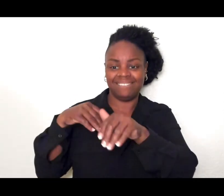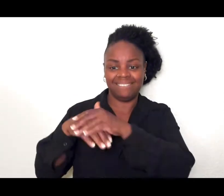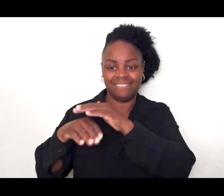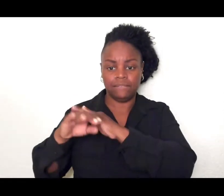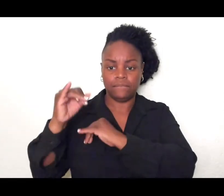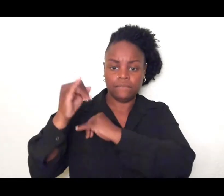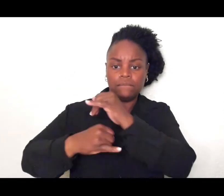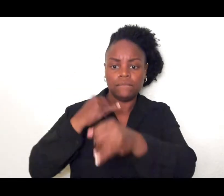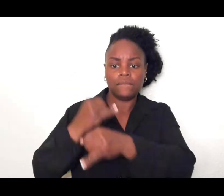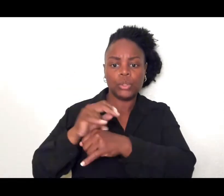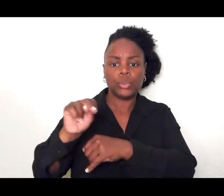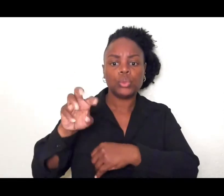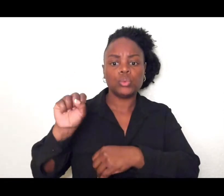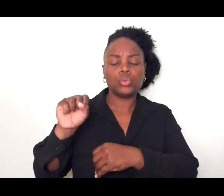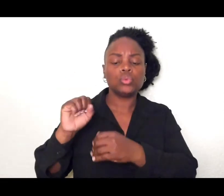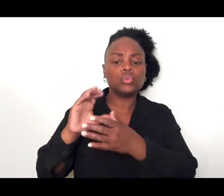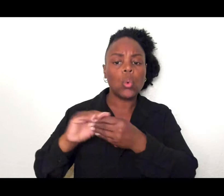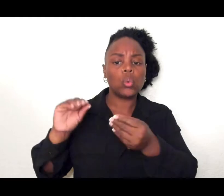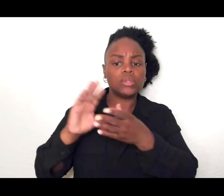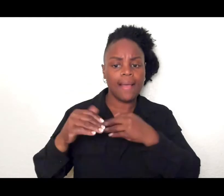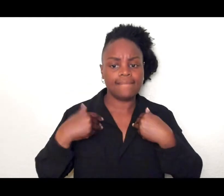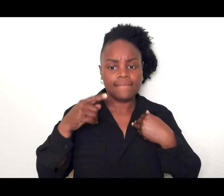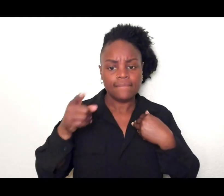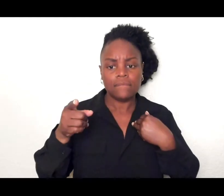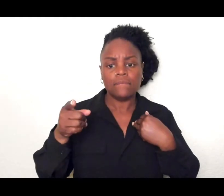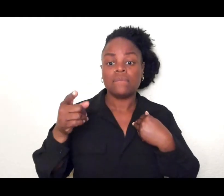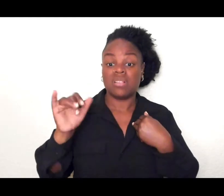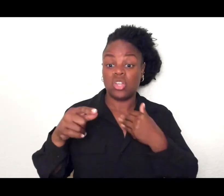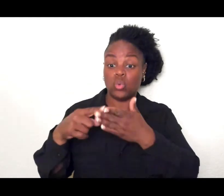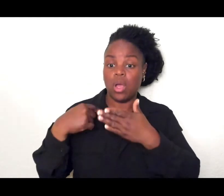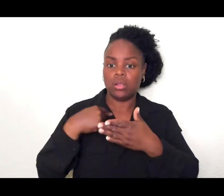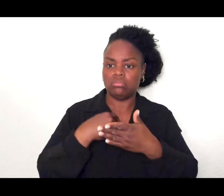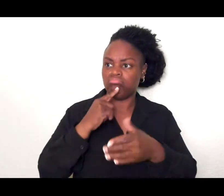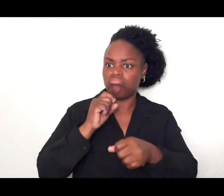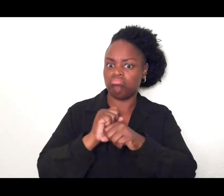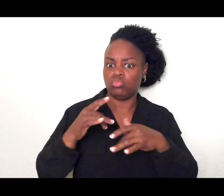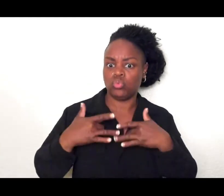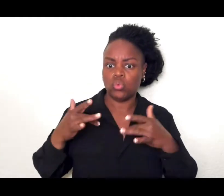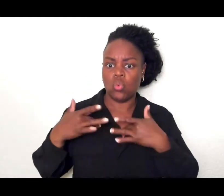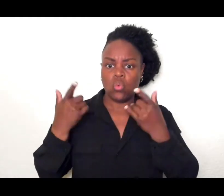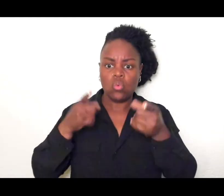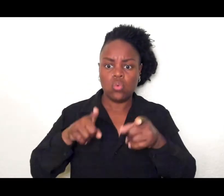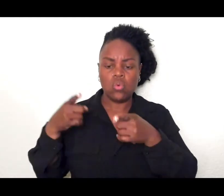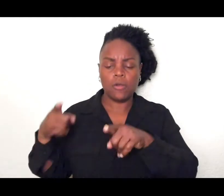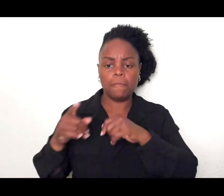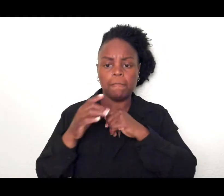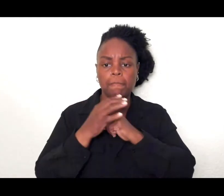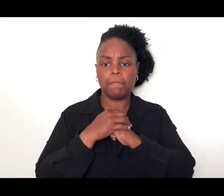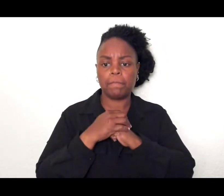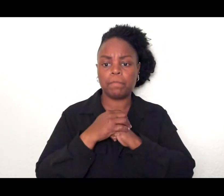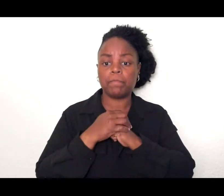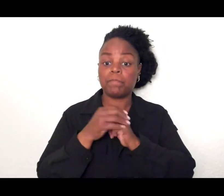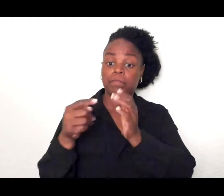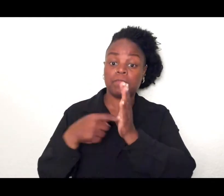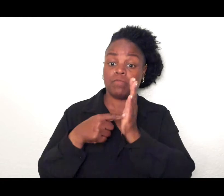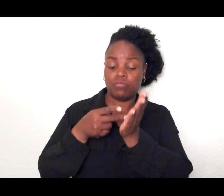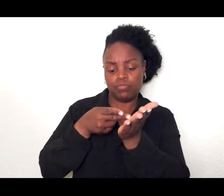So you are in profile to the audience. Would be great. And then also turning toward the